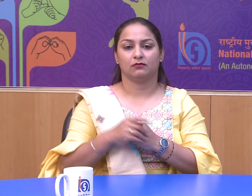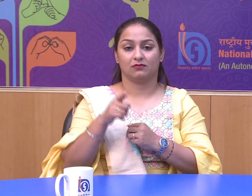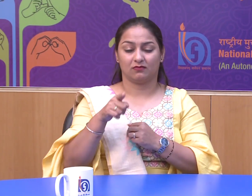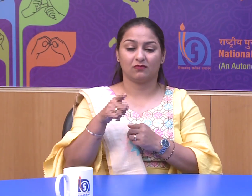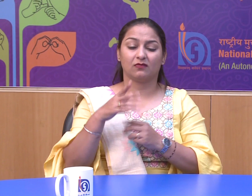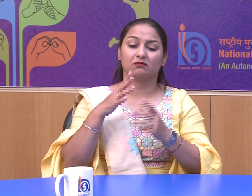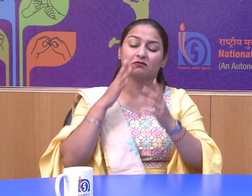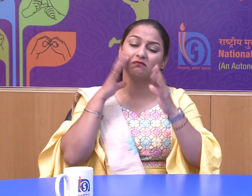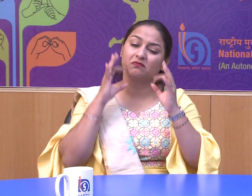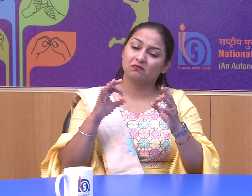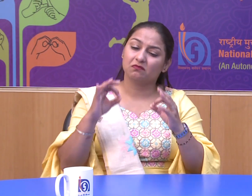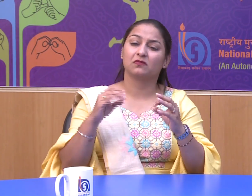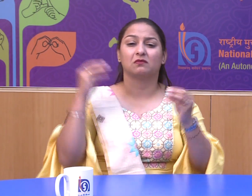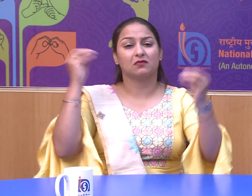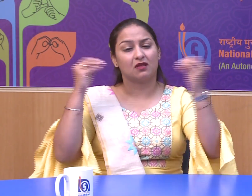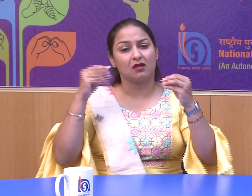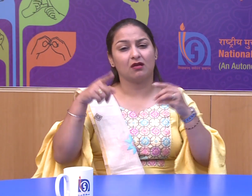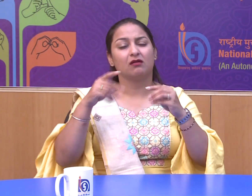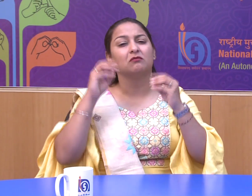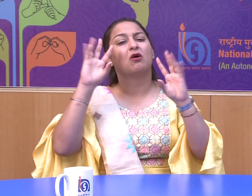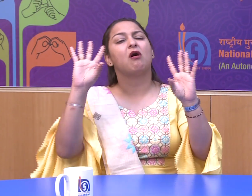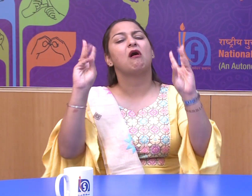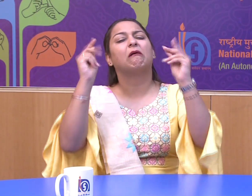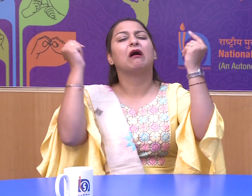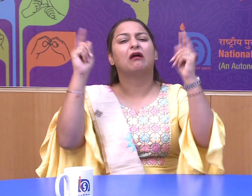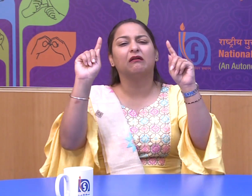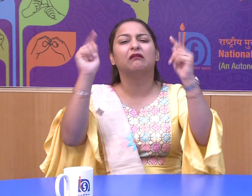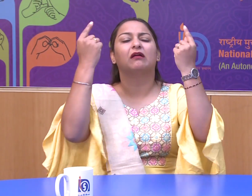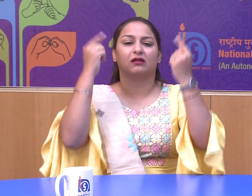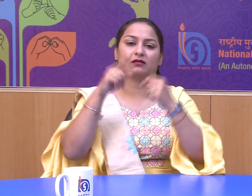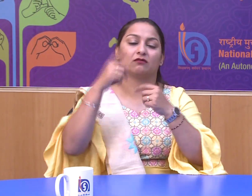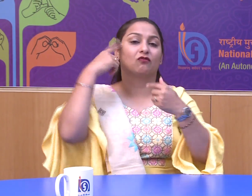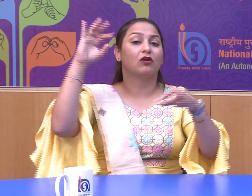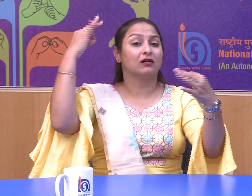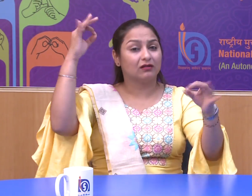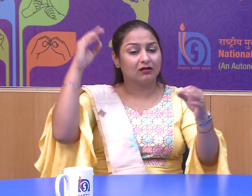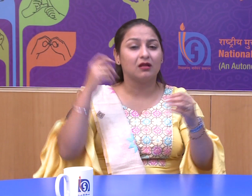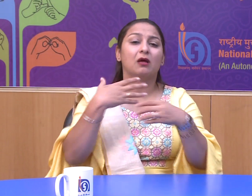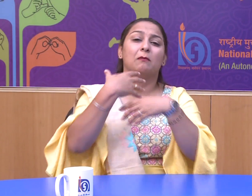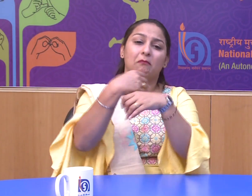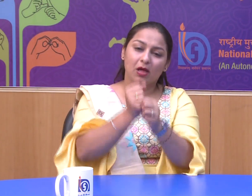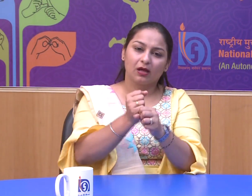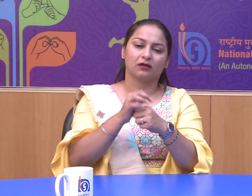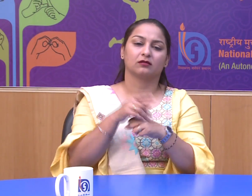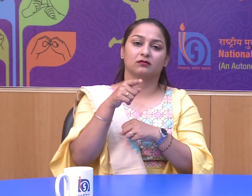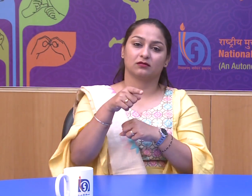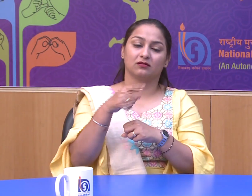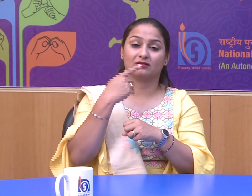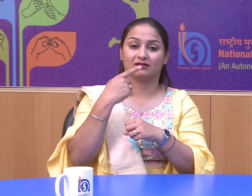advent of rains became occasions for dancing and merrymaking. The gods were